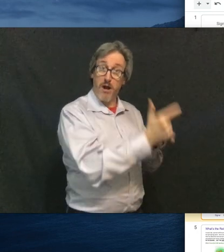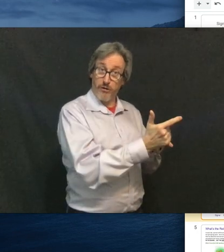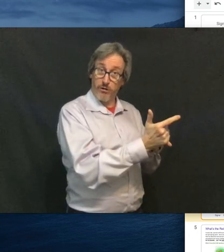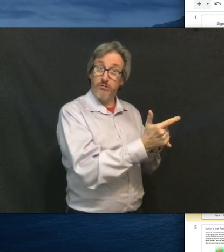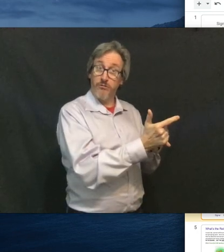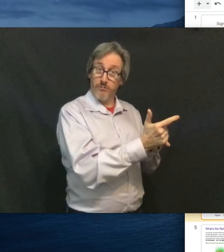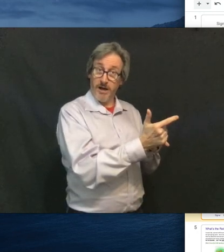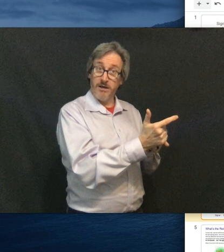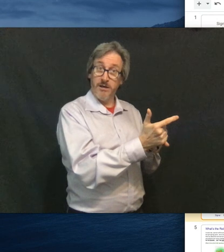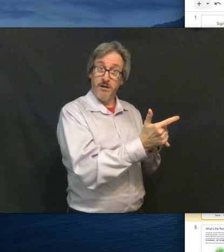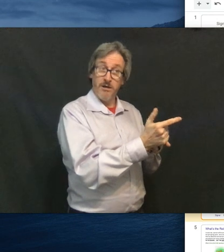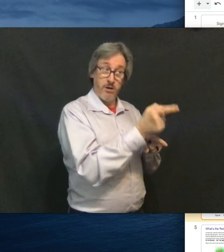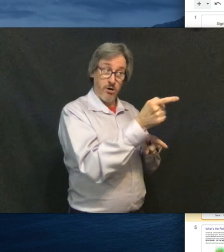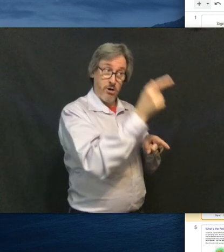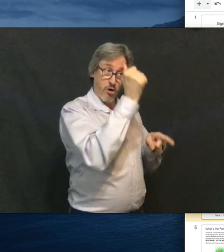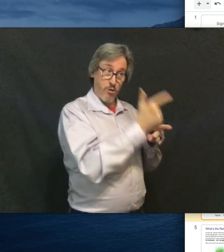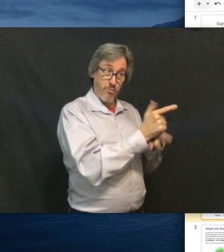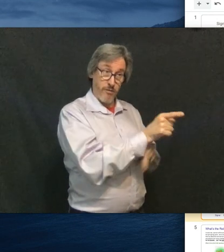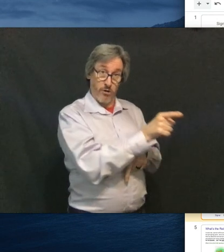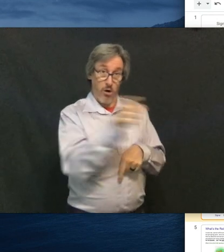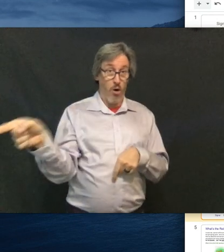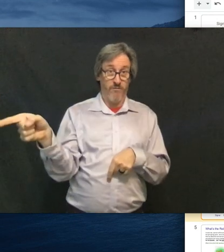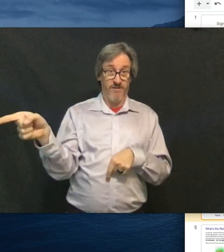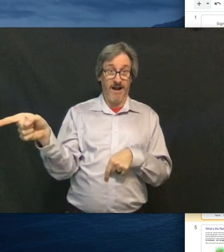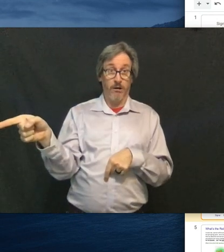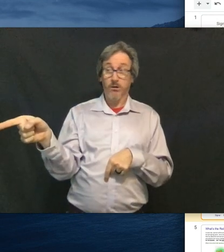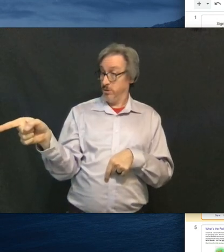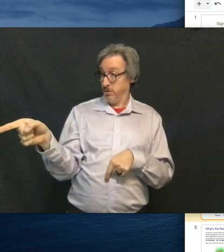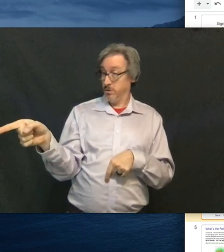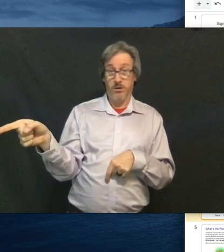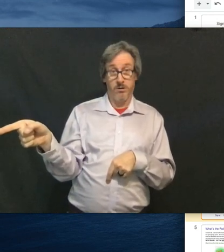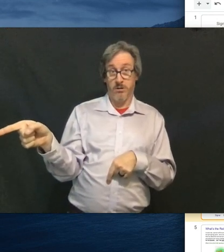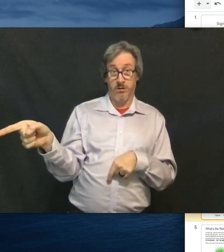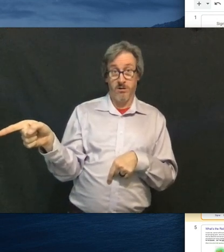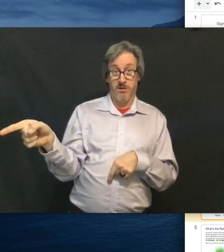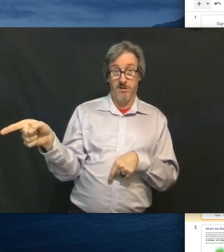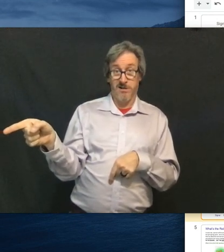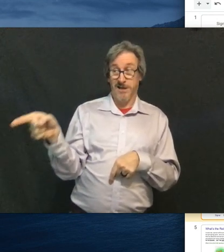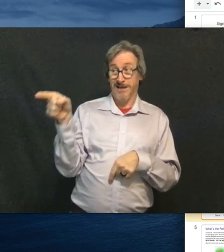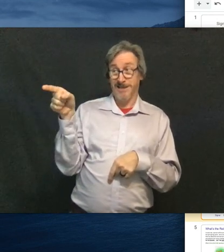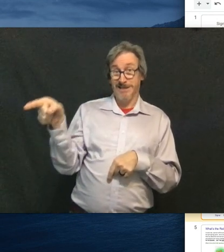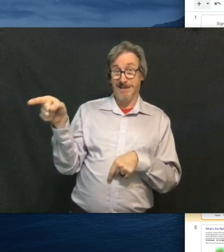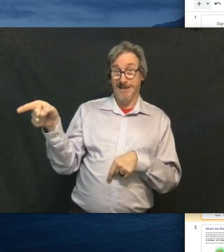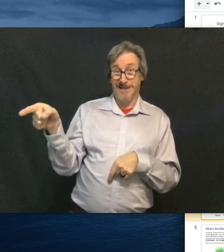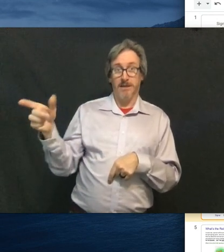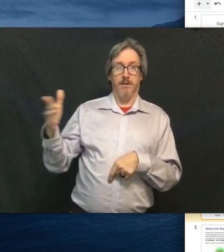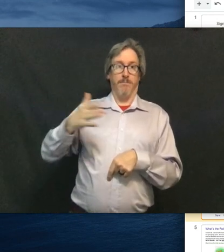Her brother, right? Her brother over there.